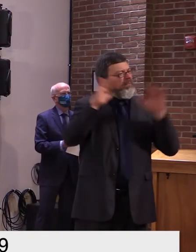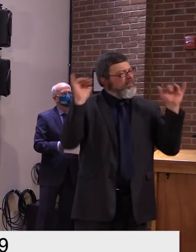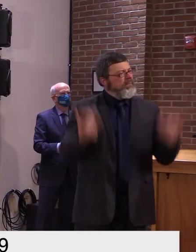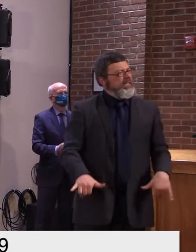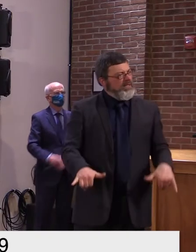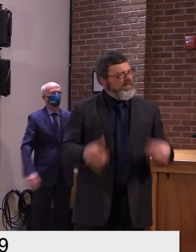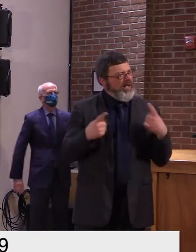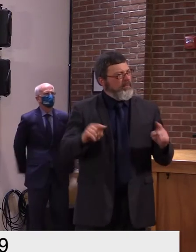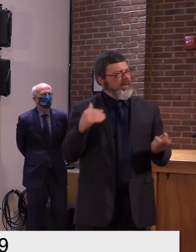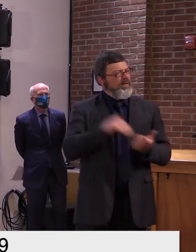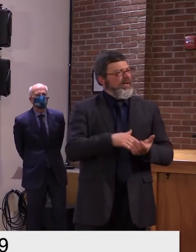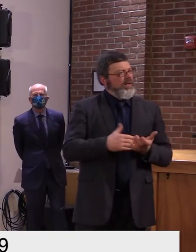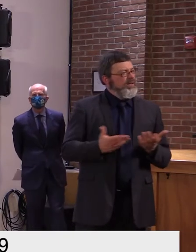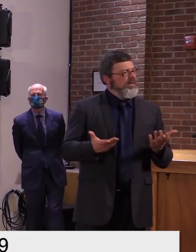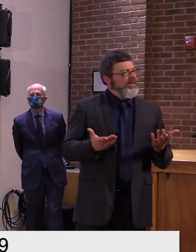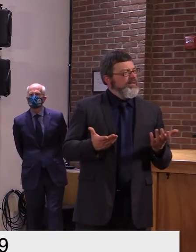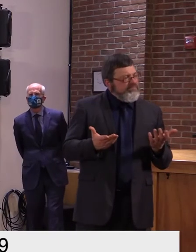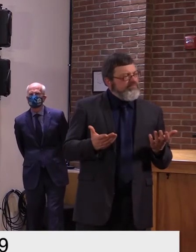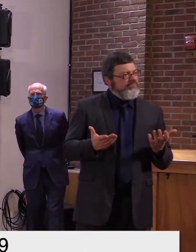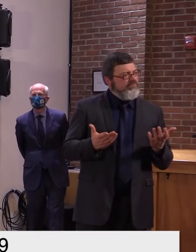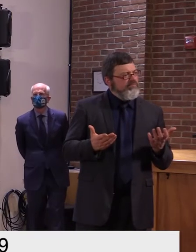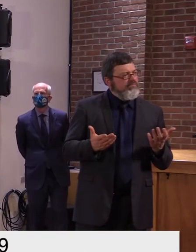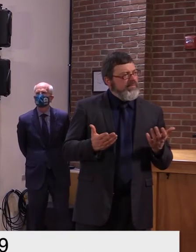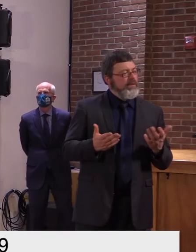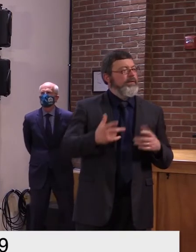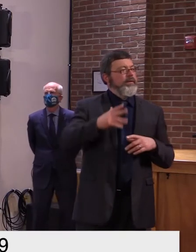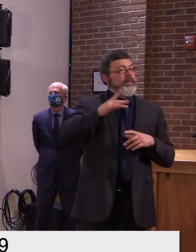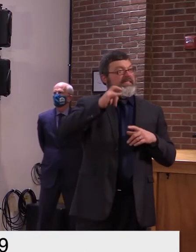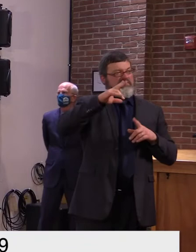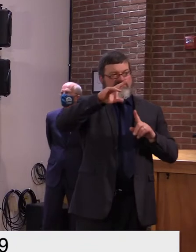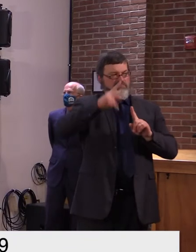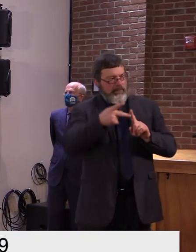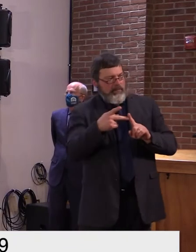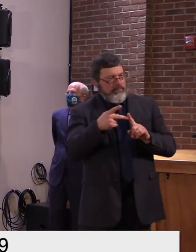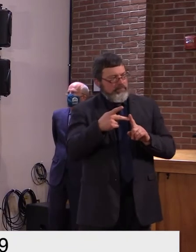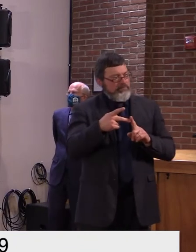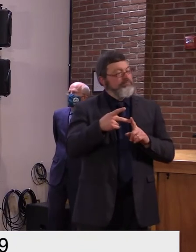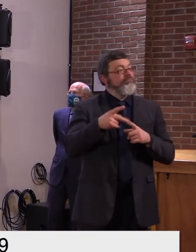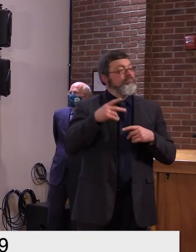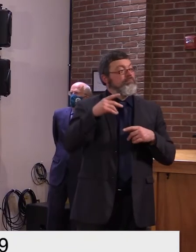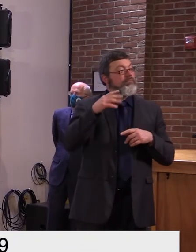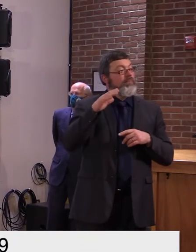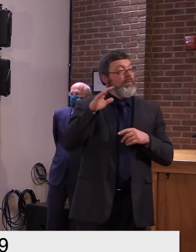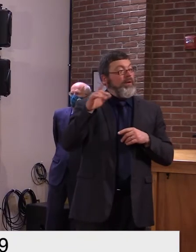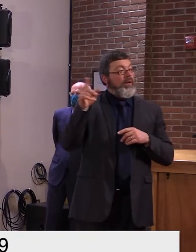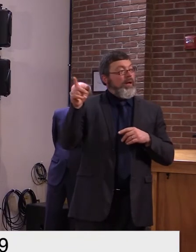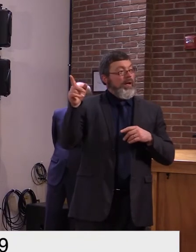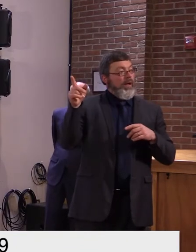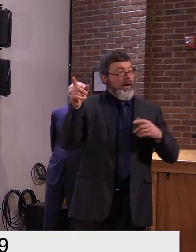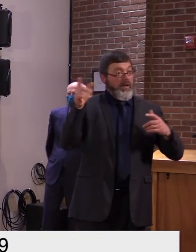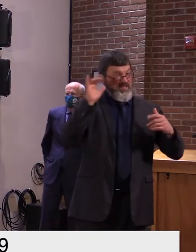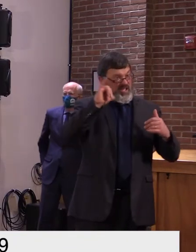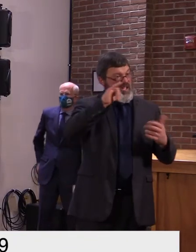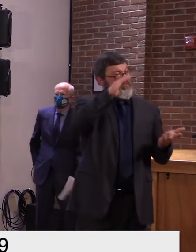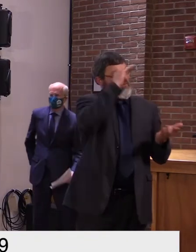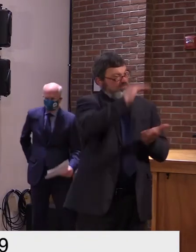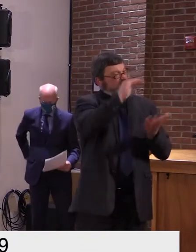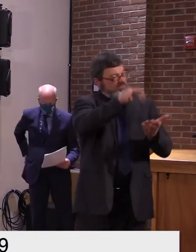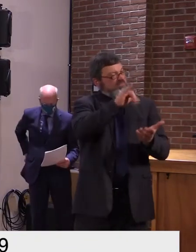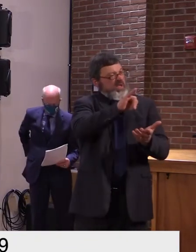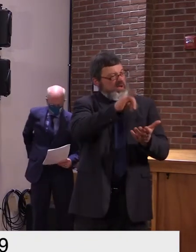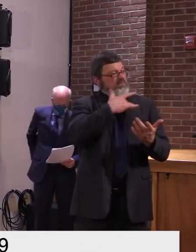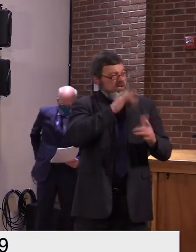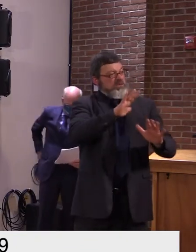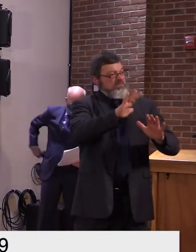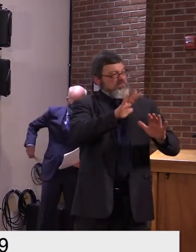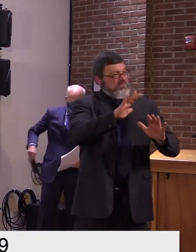you expect that this is going to be the new weekly allotment that Vermont is going to get, or do you think that number will go back up to